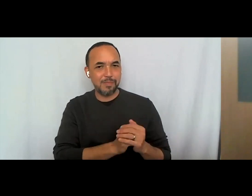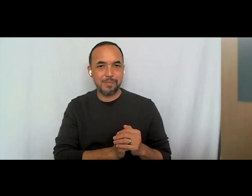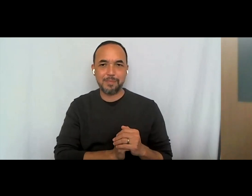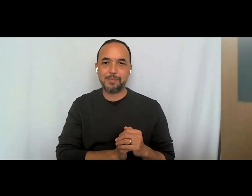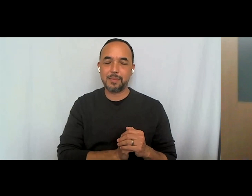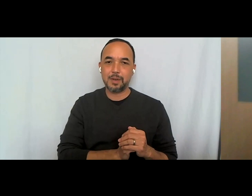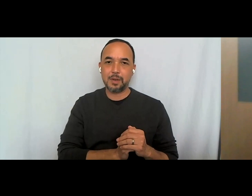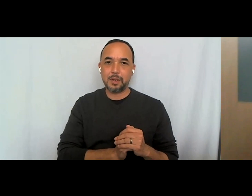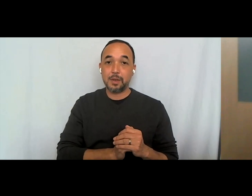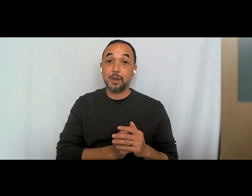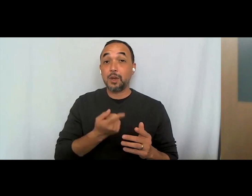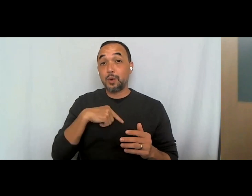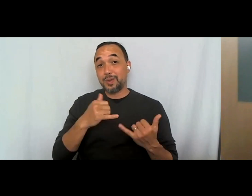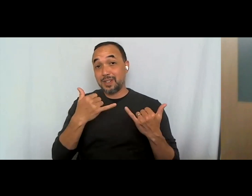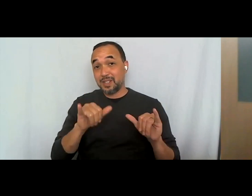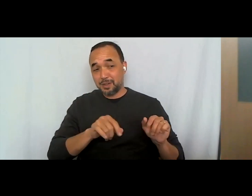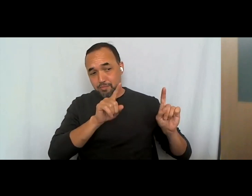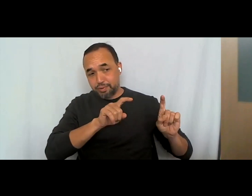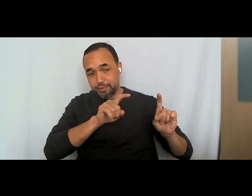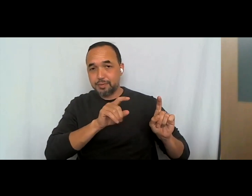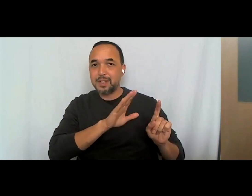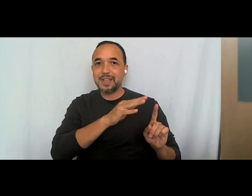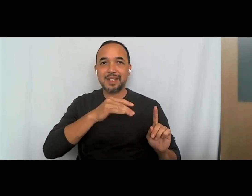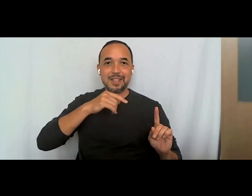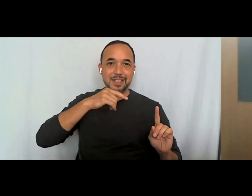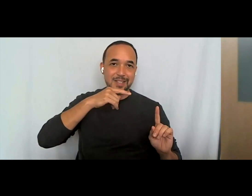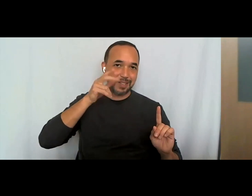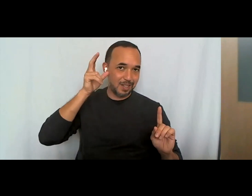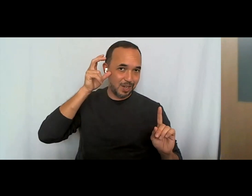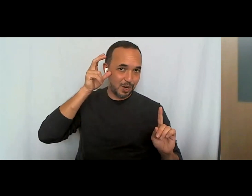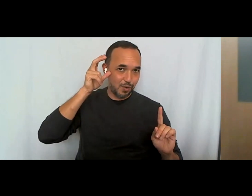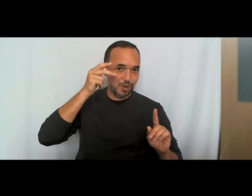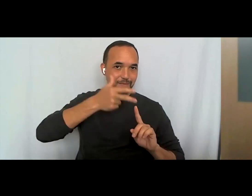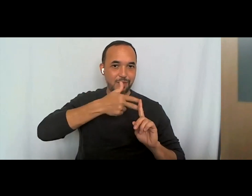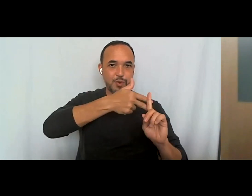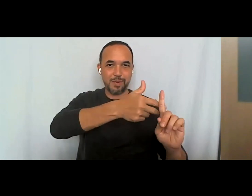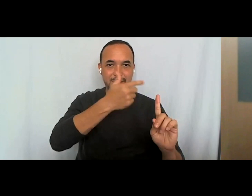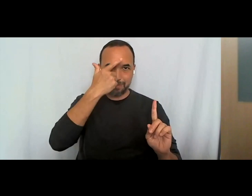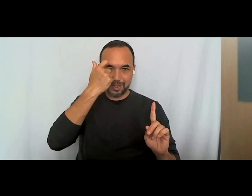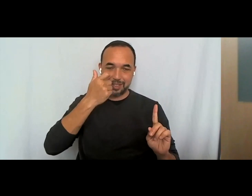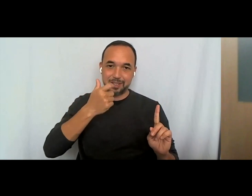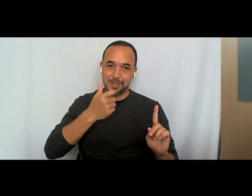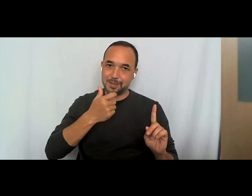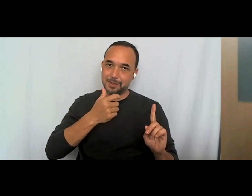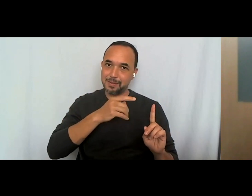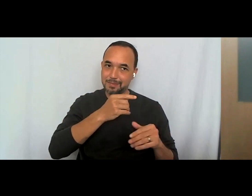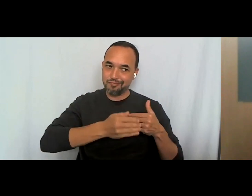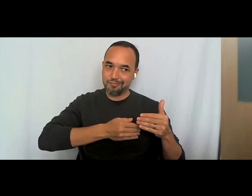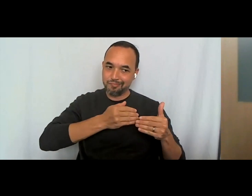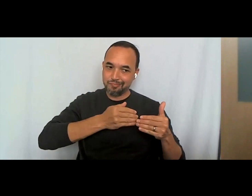We still monitor his hearing quite often, every 3 months, since it is progressive, and he likes sound.